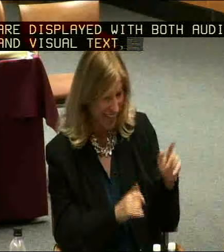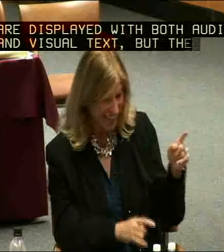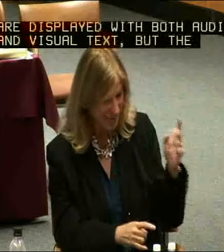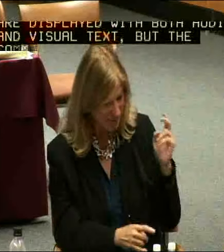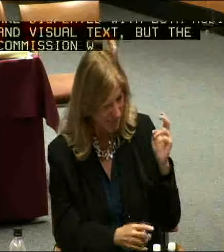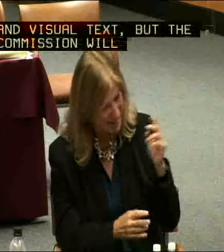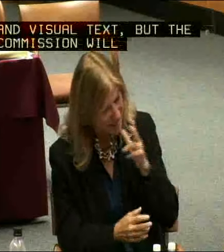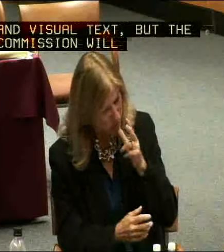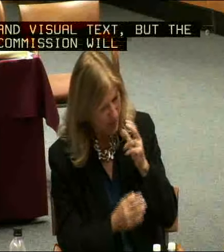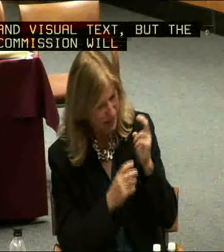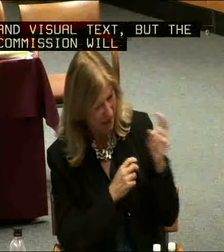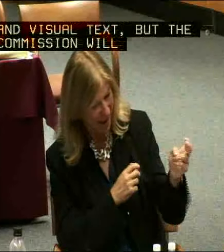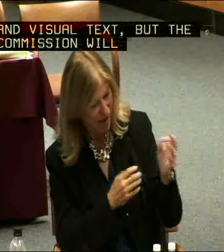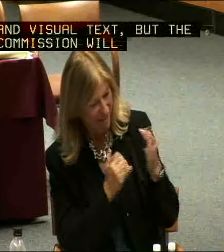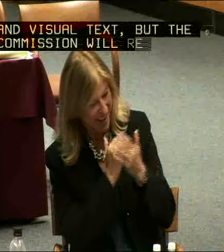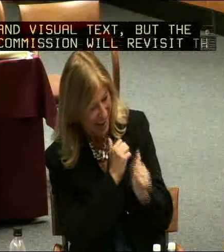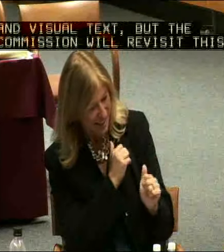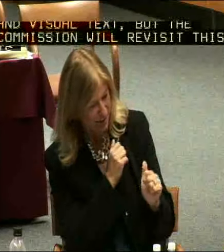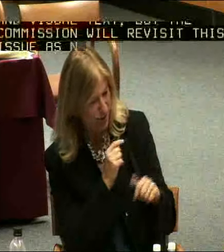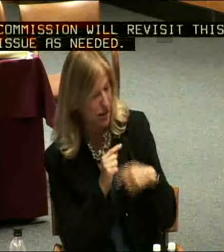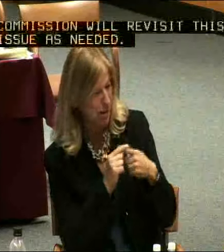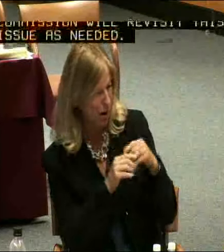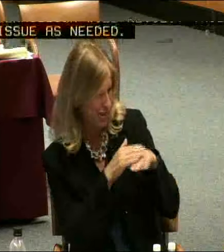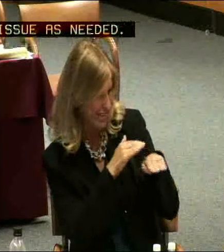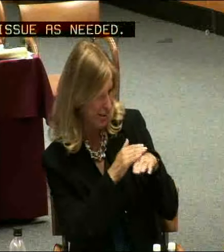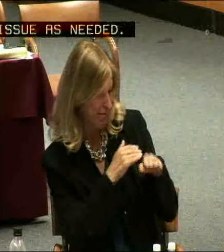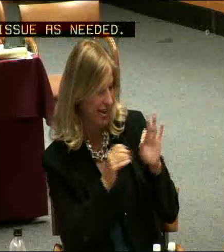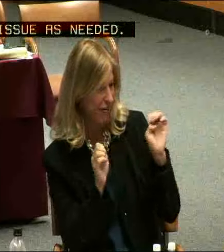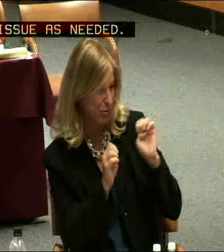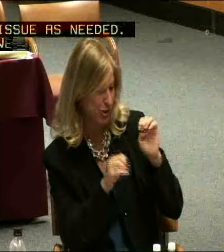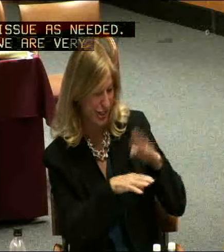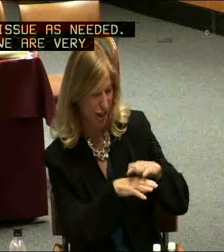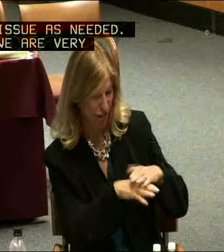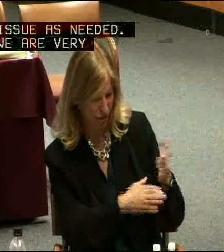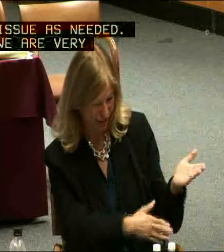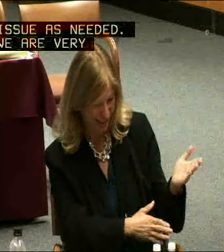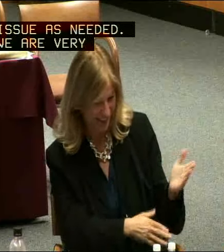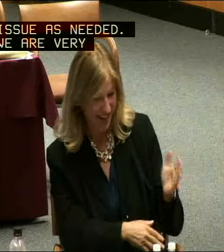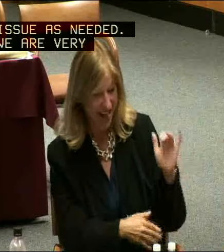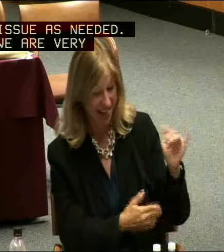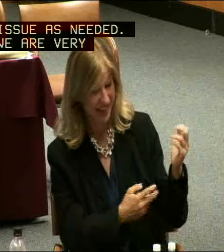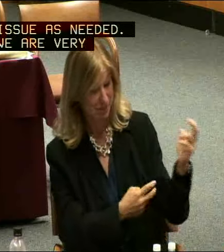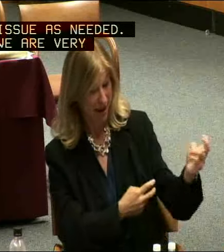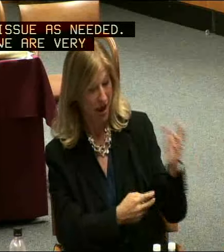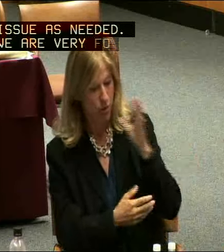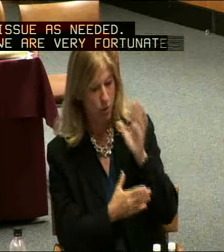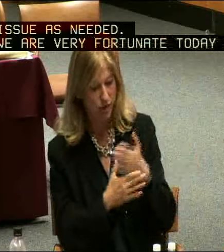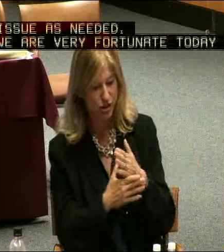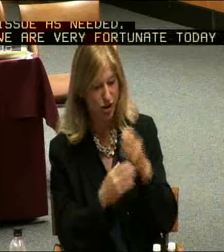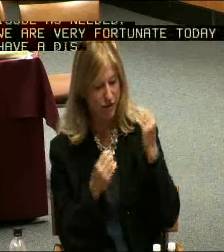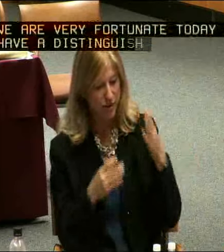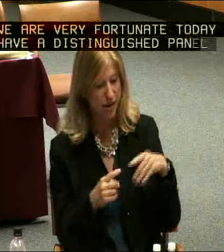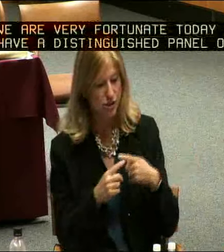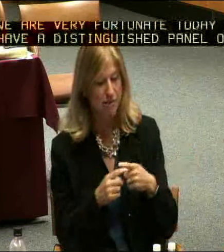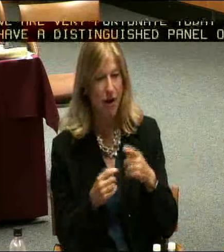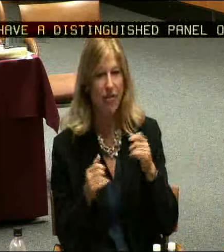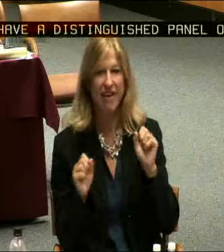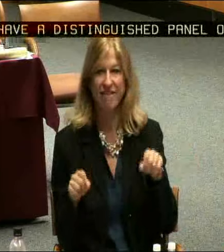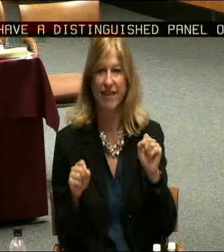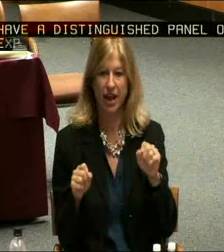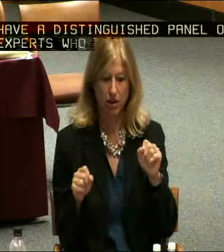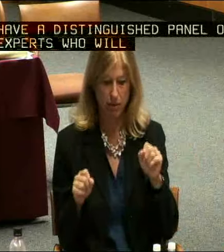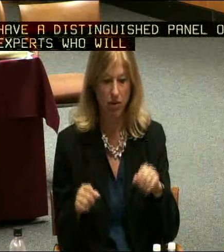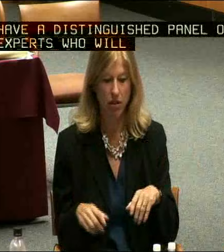We are very fortunate today to have a distinguished panel of experts who will discuss accessibility requirements of